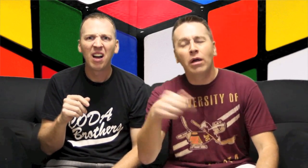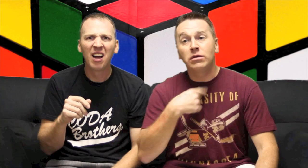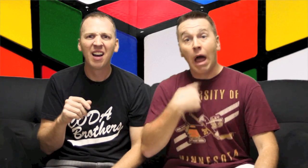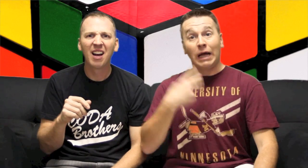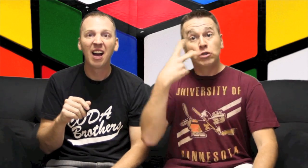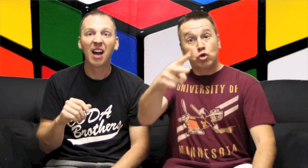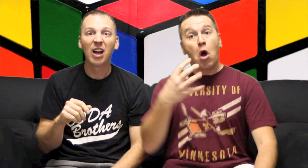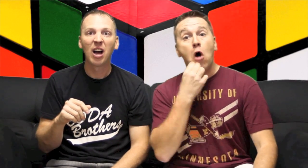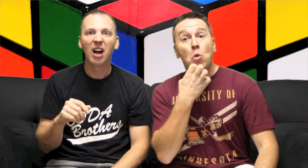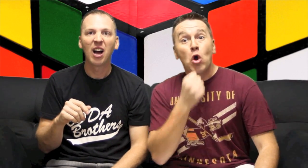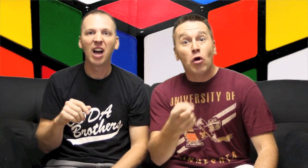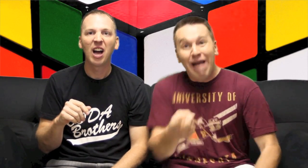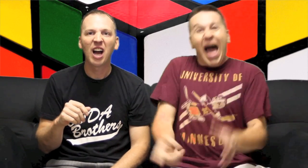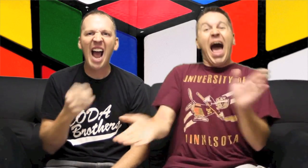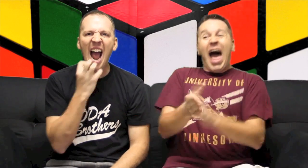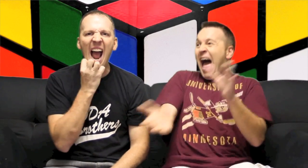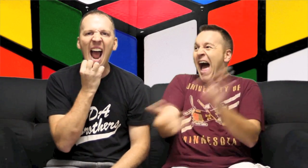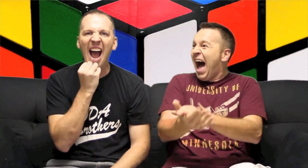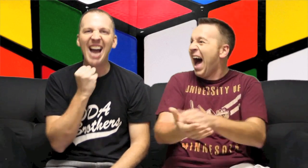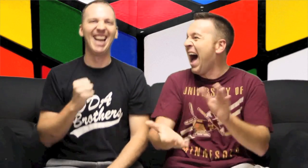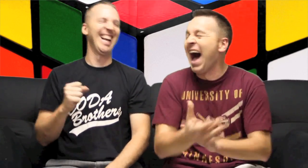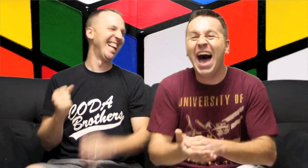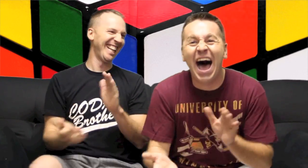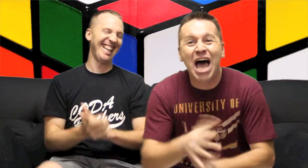doing? Go ahead. I said, I see your underpants.